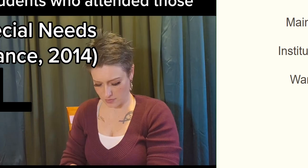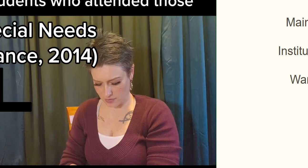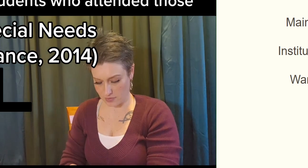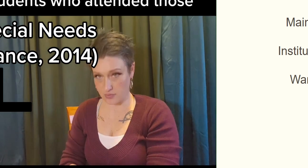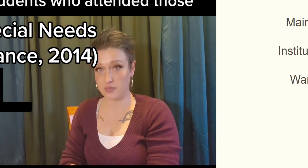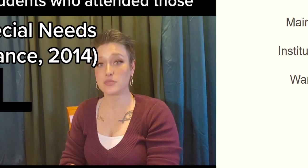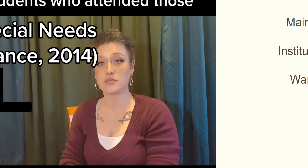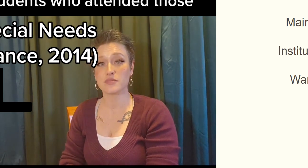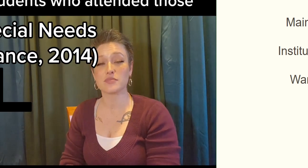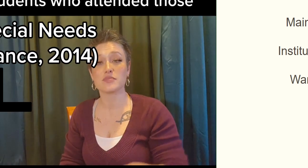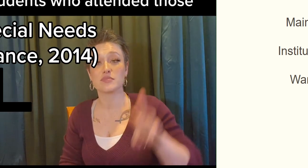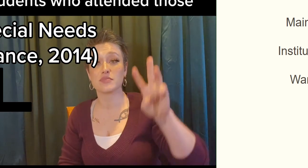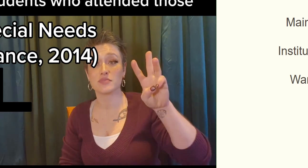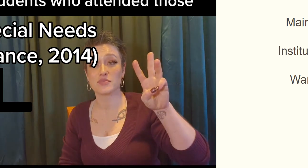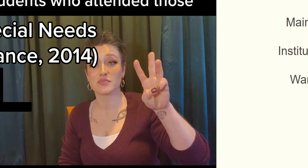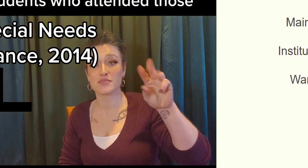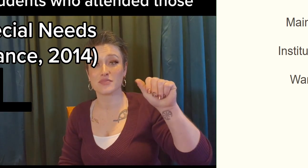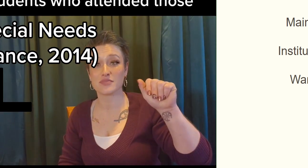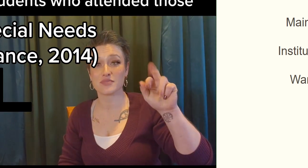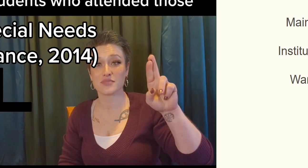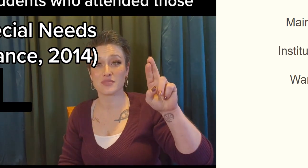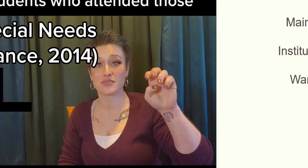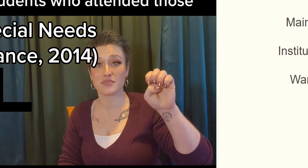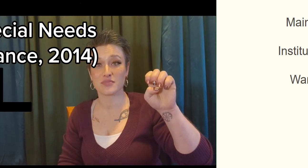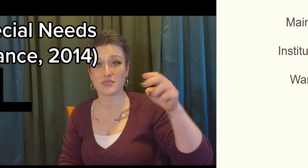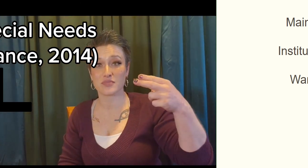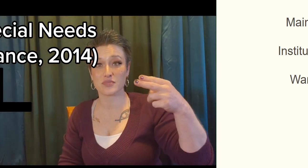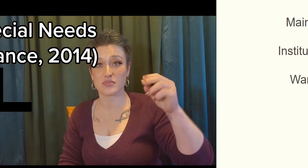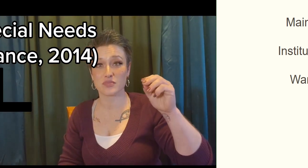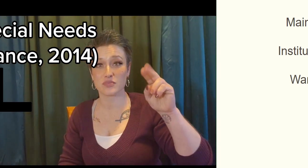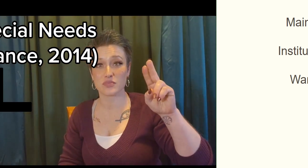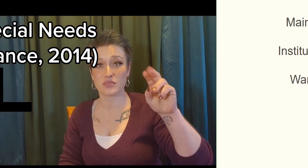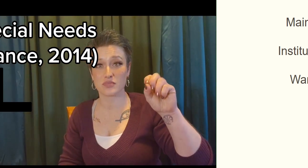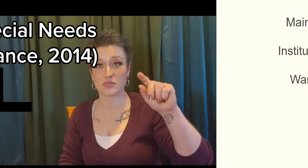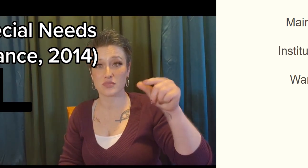beliefs about students who attended those.